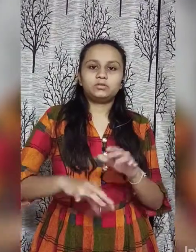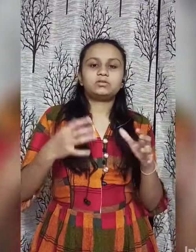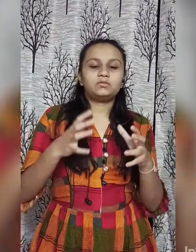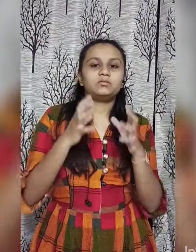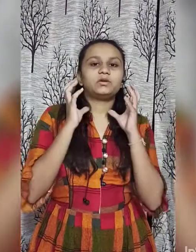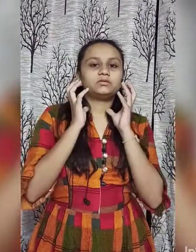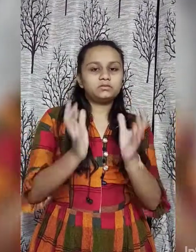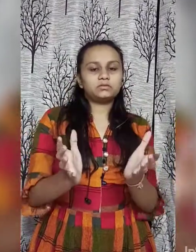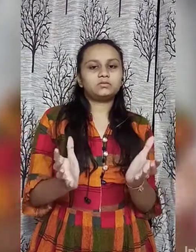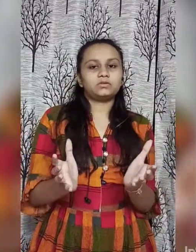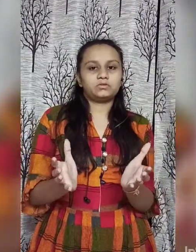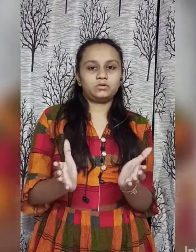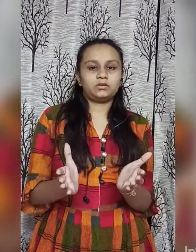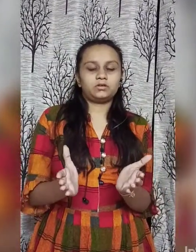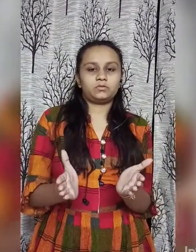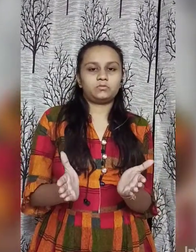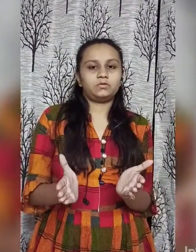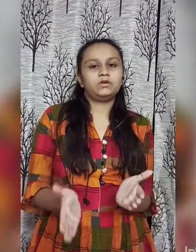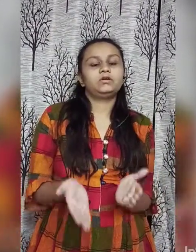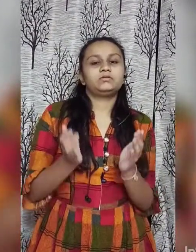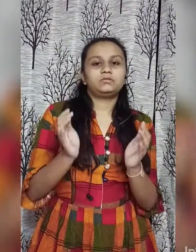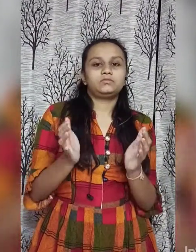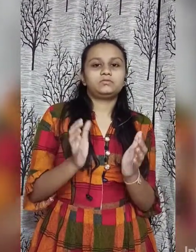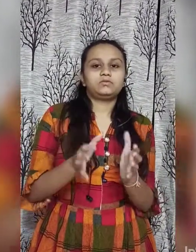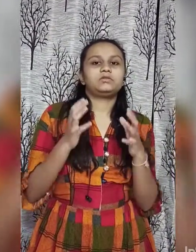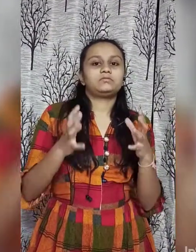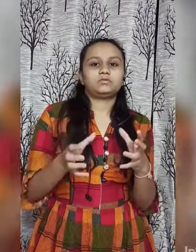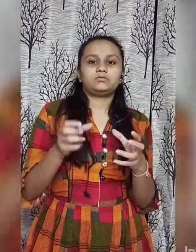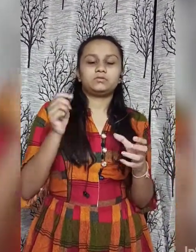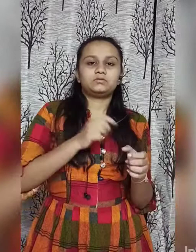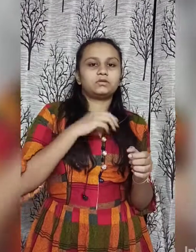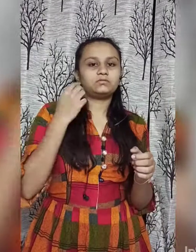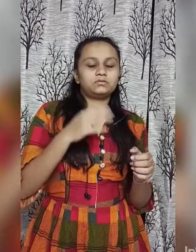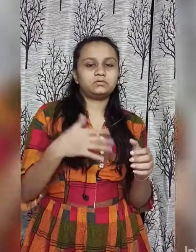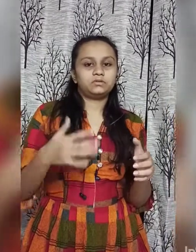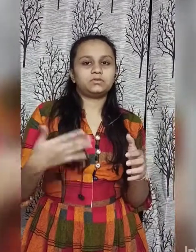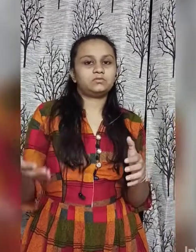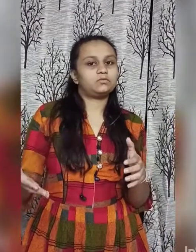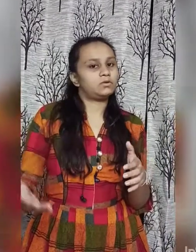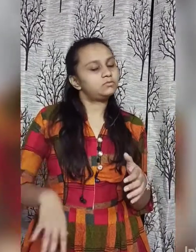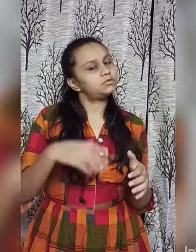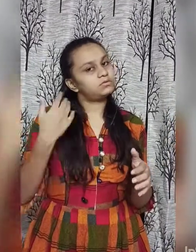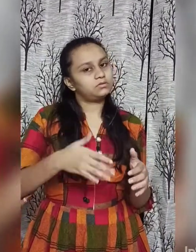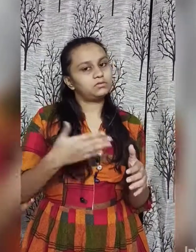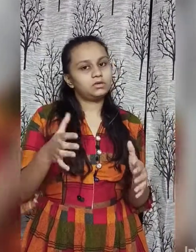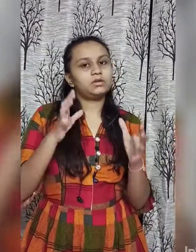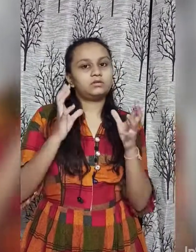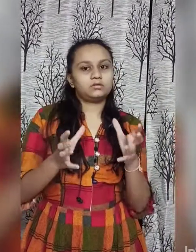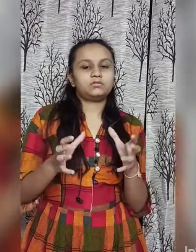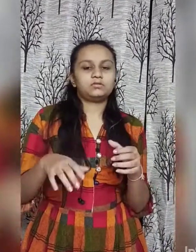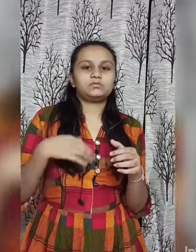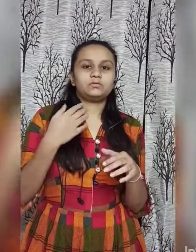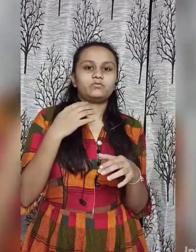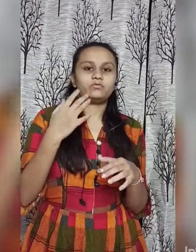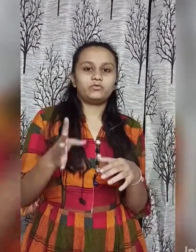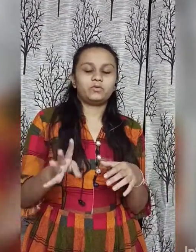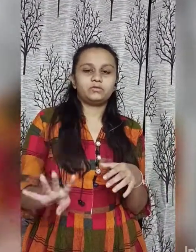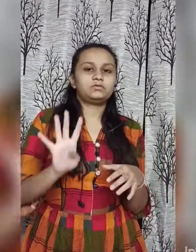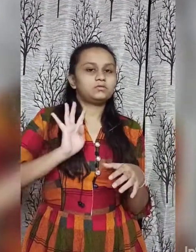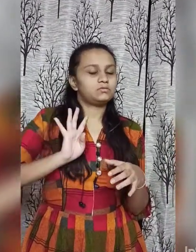product can be measured in a definite units. That means that we can count the total number of units. So these are the four conditions